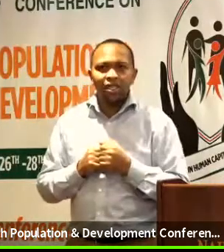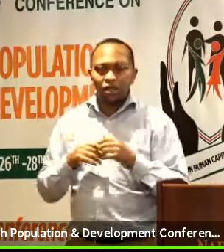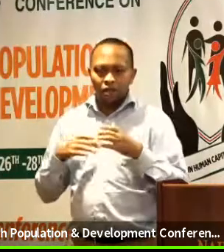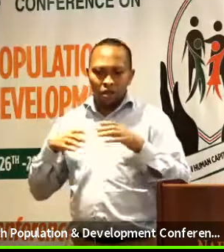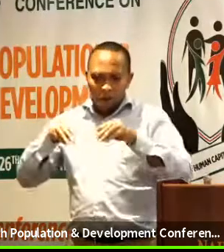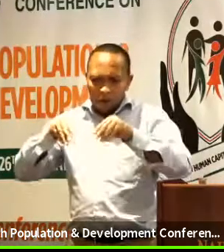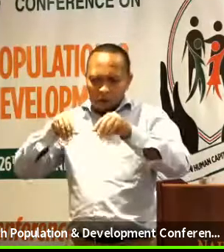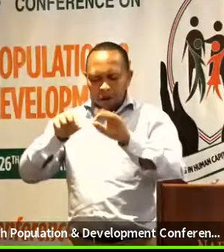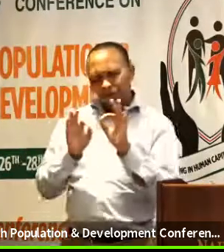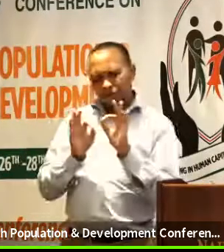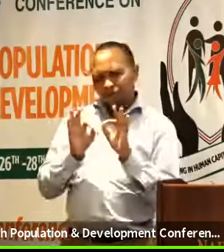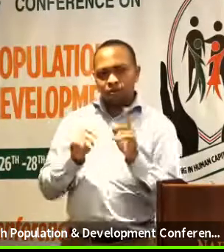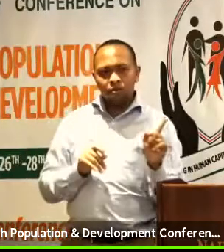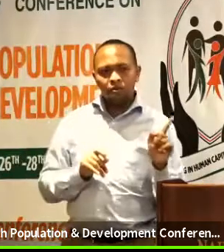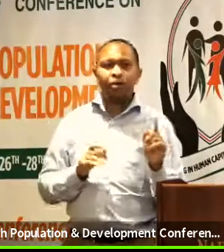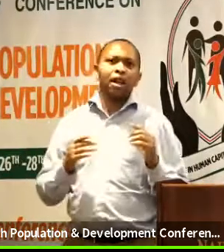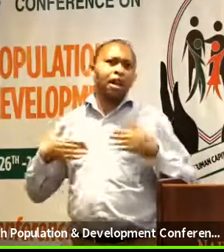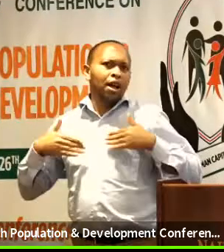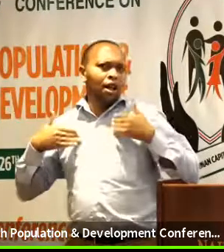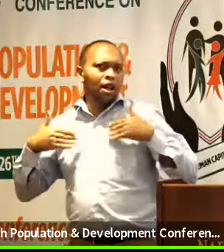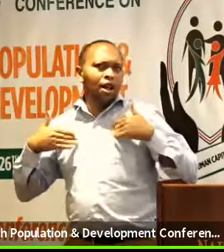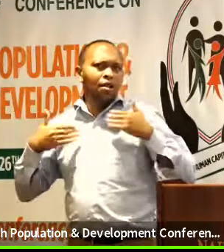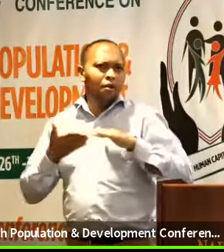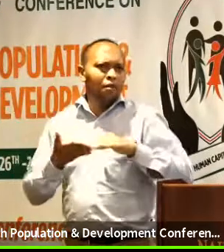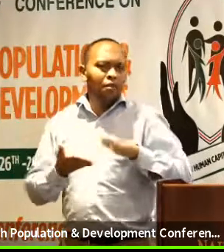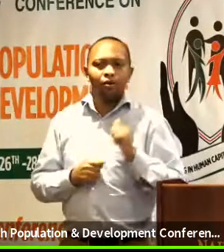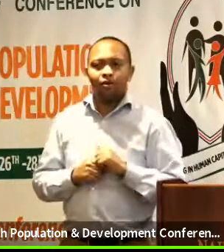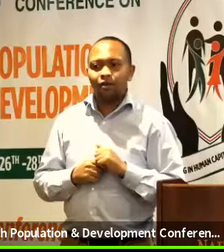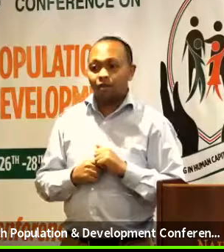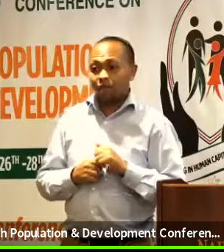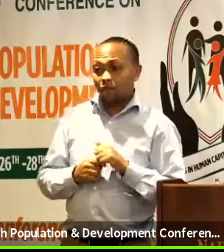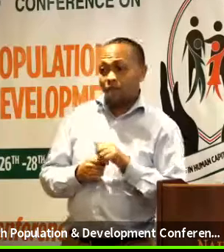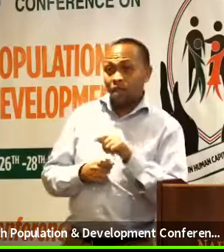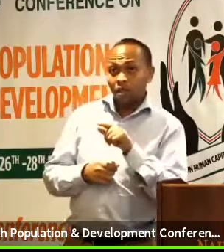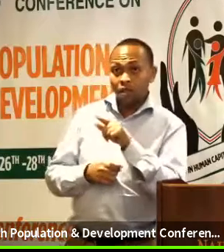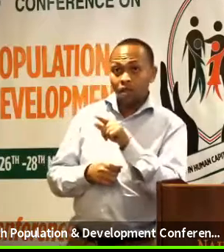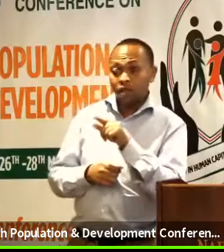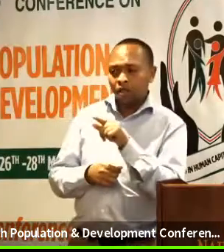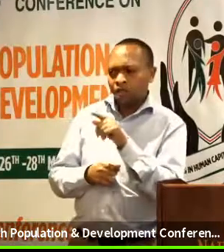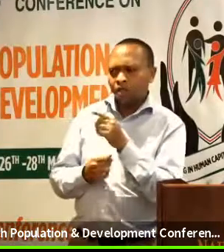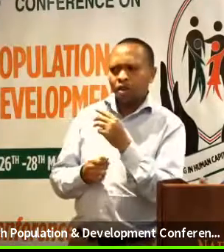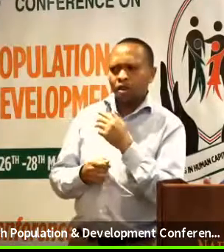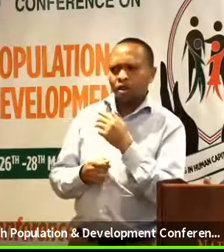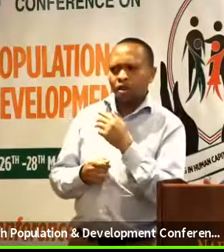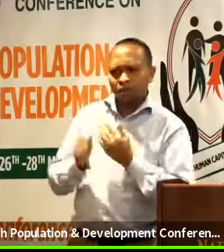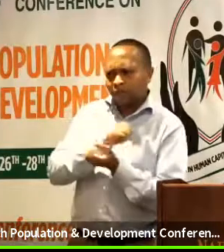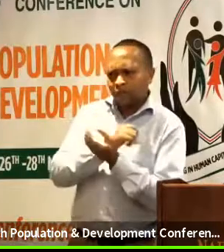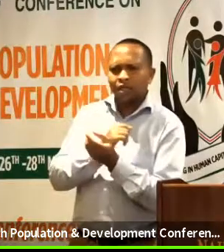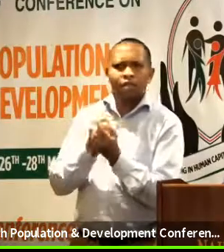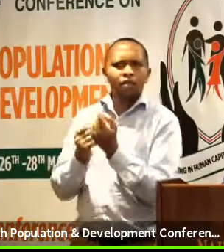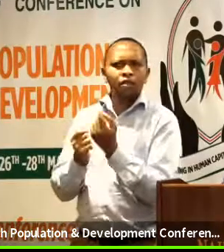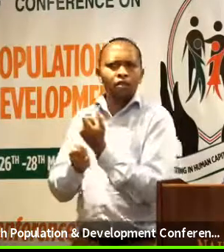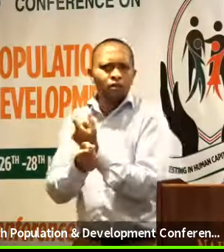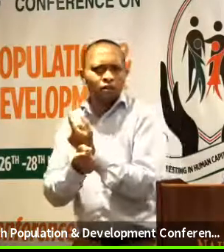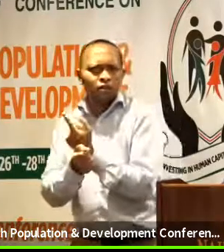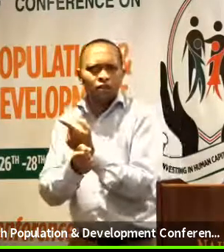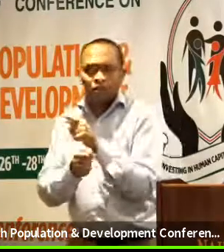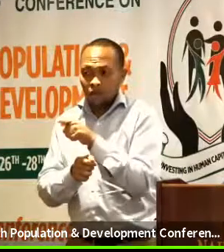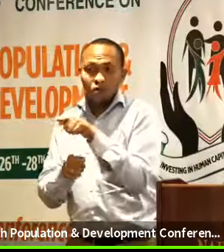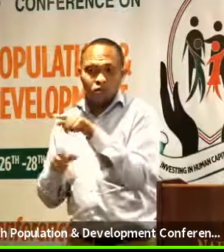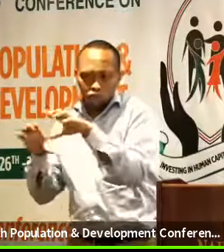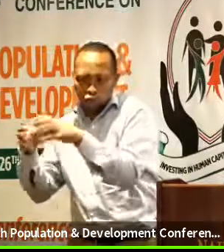of the discussion. I was really impressed, very impressed. But Dr. Bashir, can you just also in a few minutes, just give us a highlight of what has